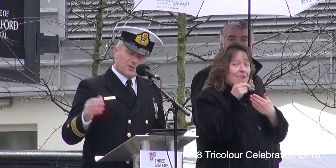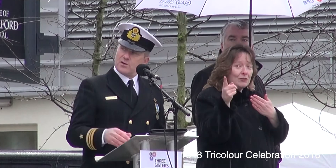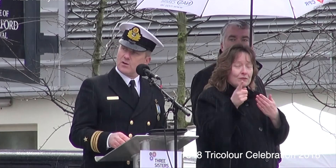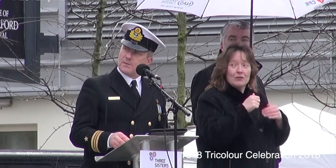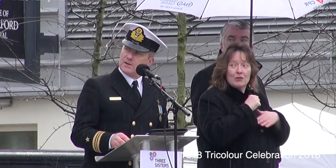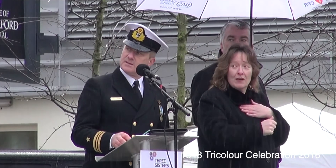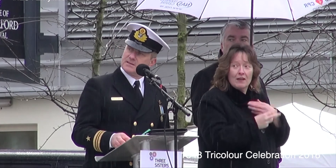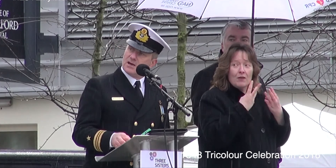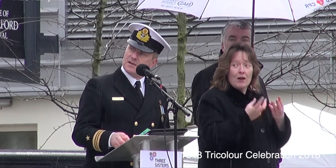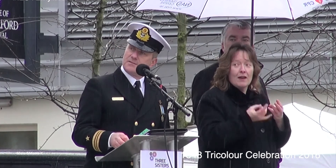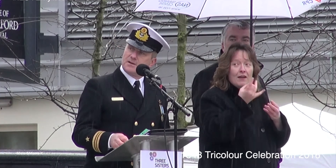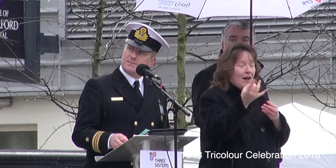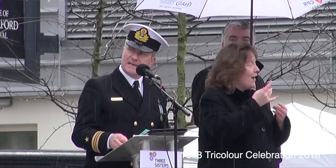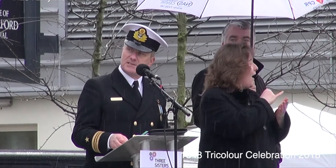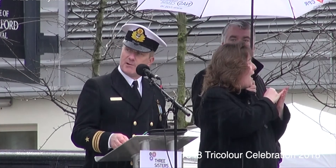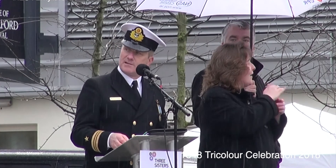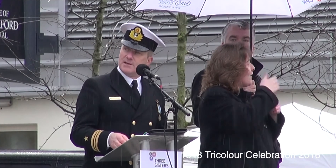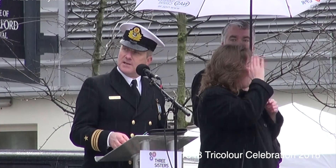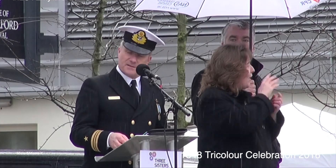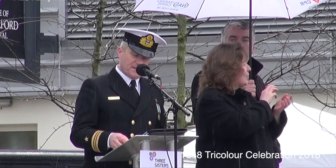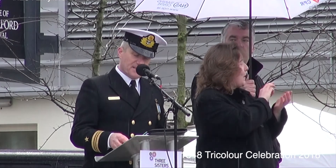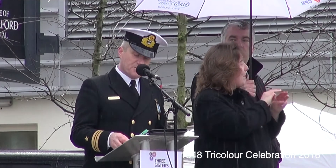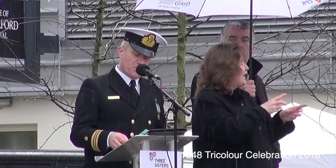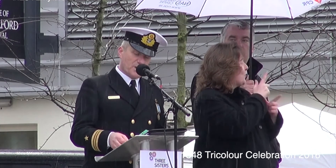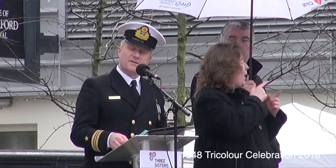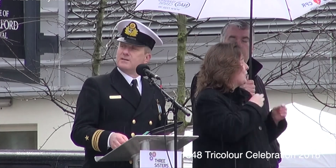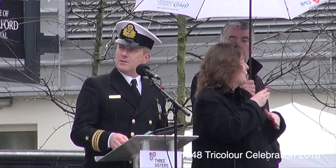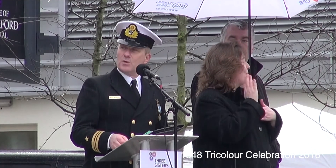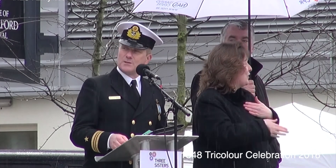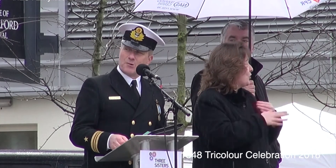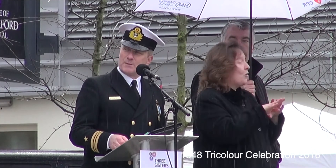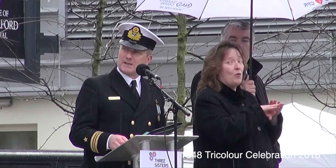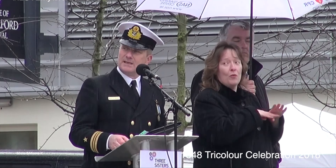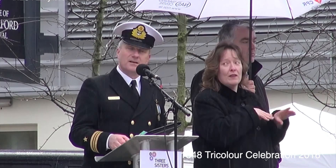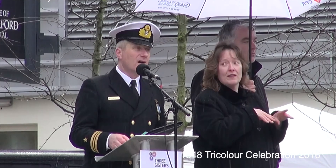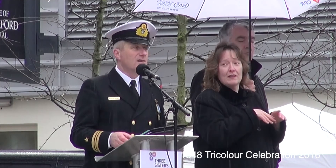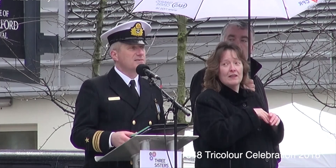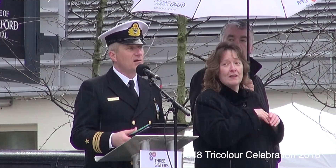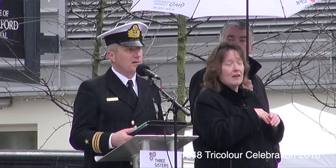and I'm going to call upon the Island of Ireland Peace Choir to finish with, most